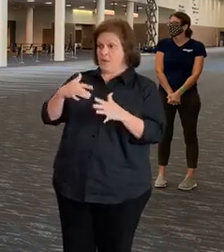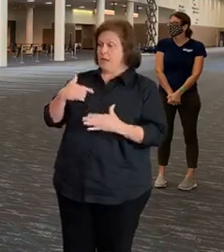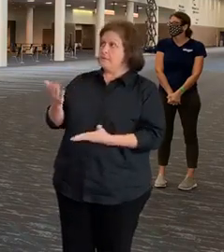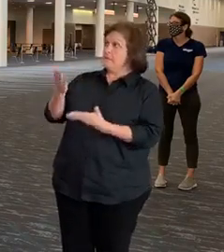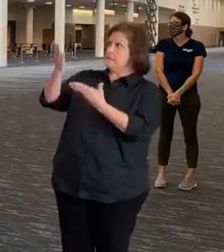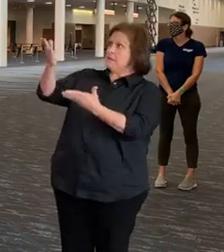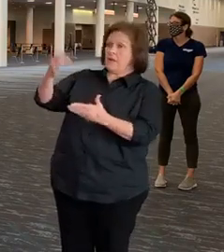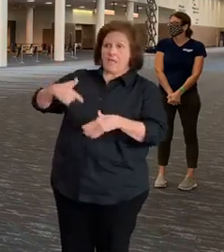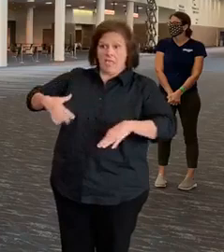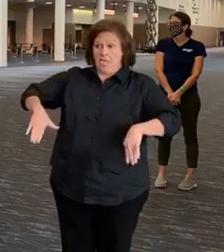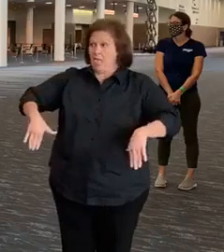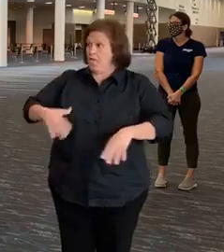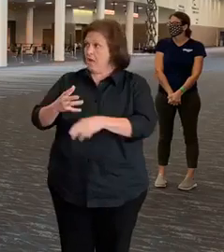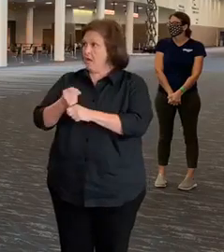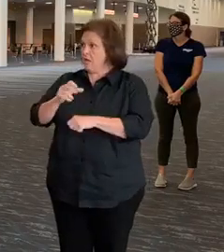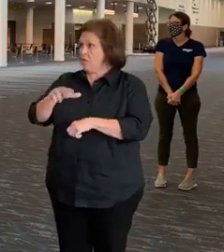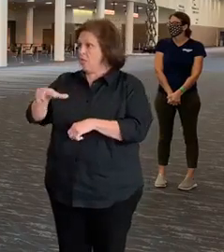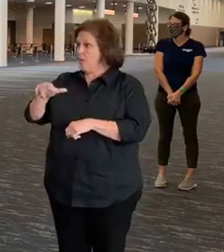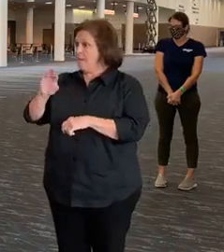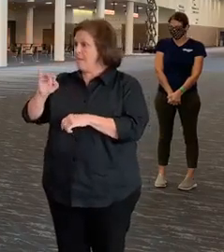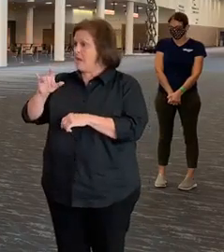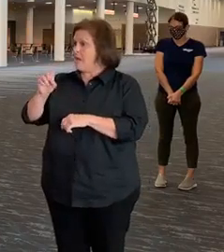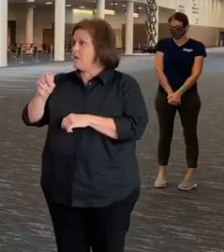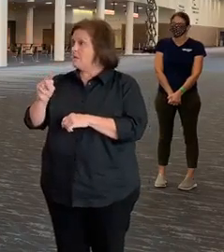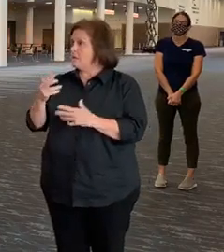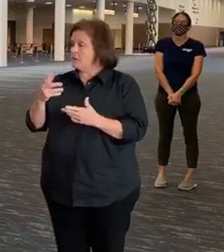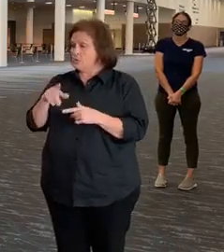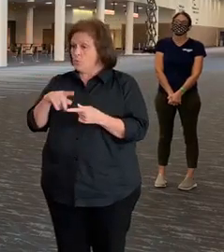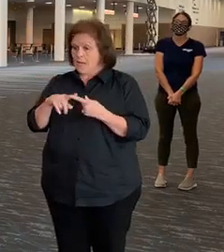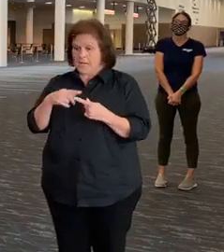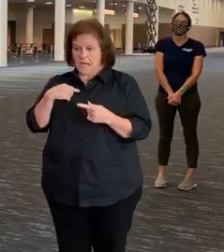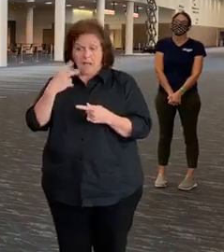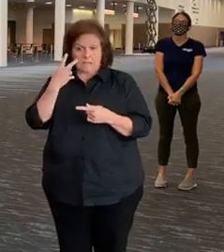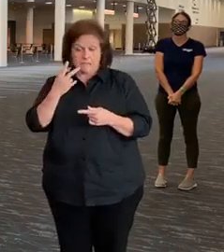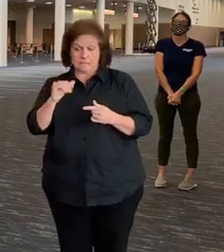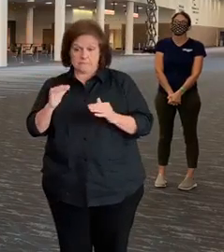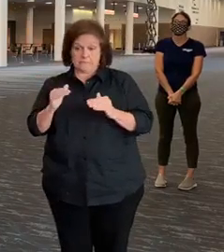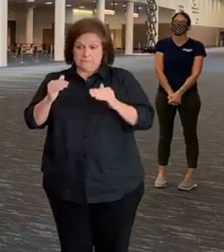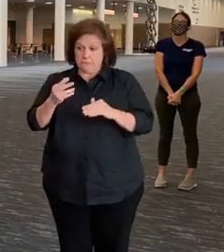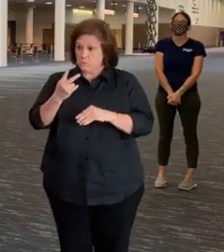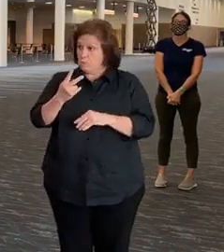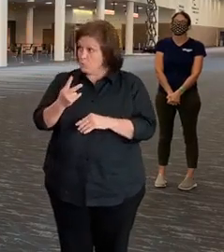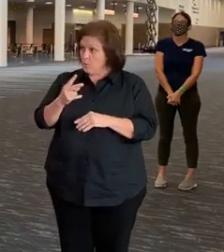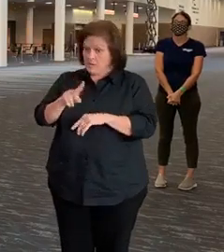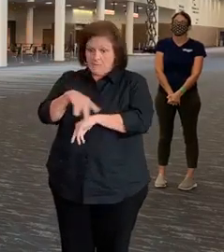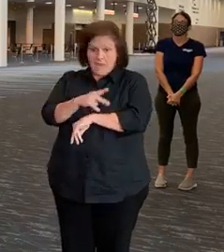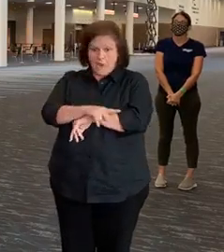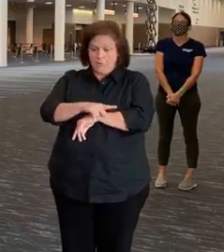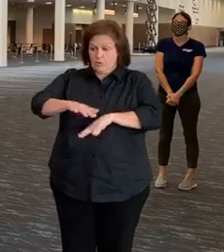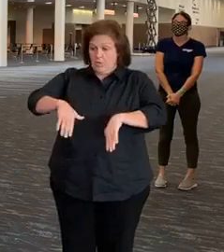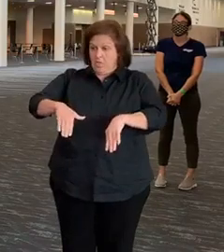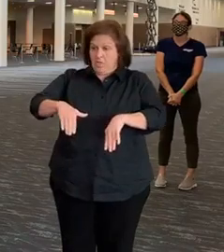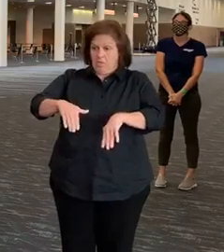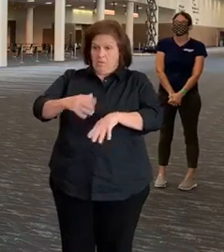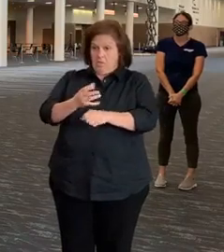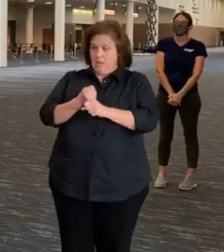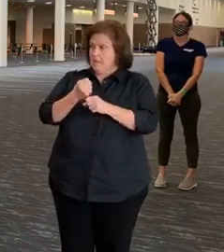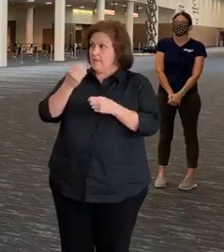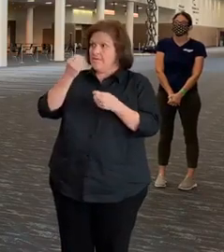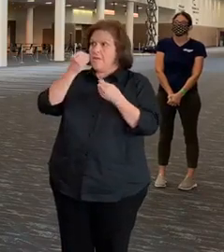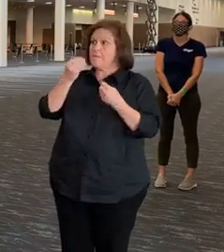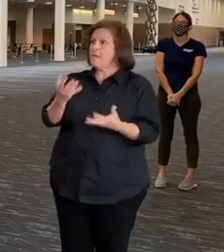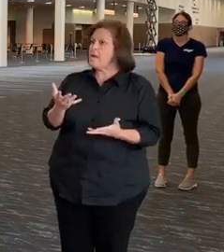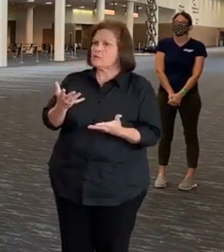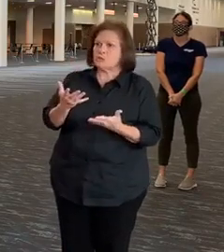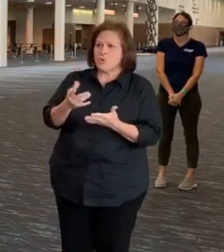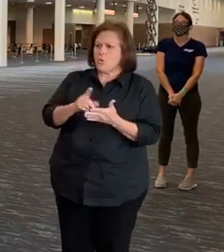of not even getting $33 million. But when I even look at tranche 2, well, parishes have not been given the information